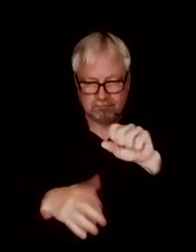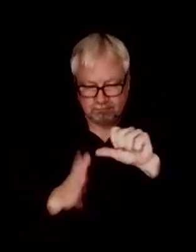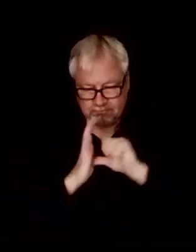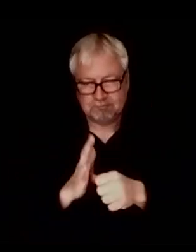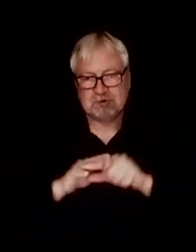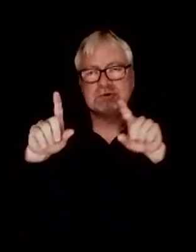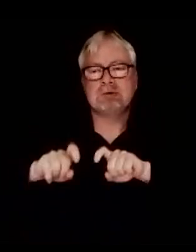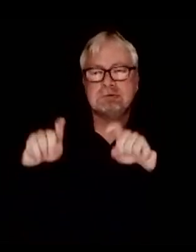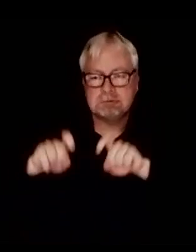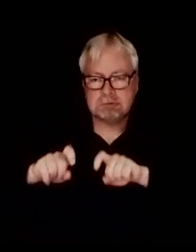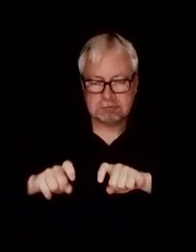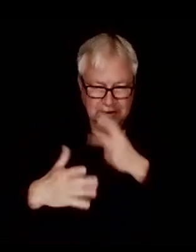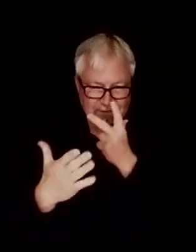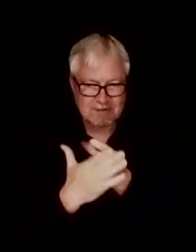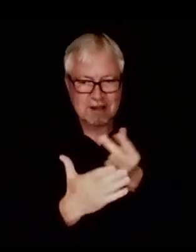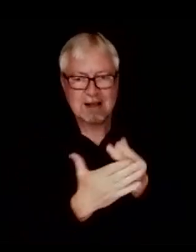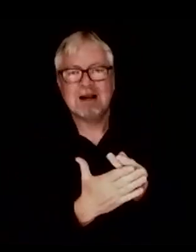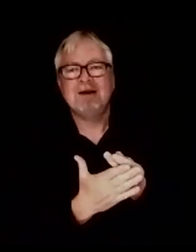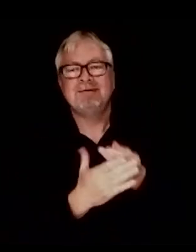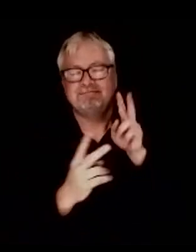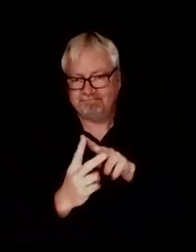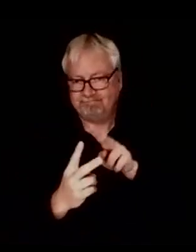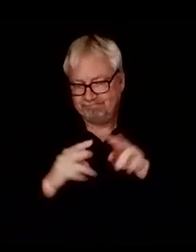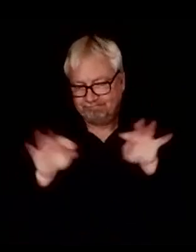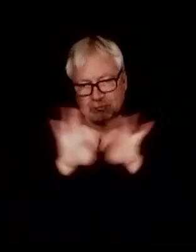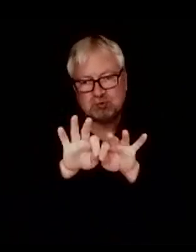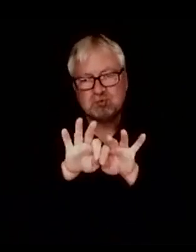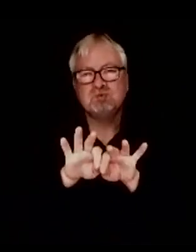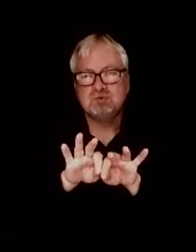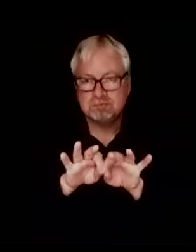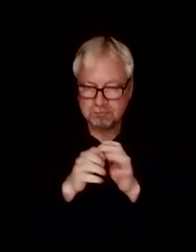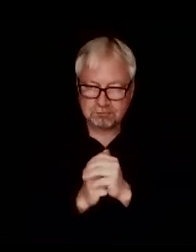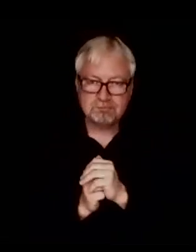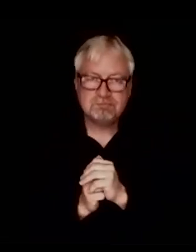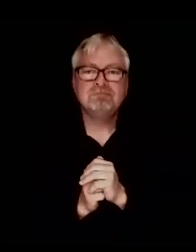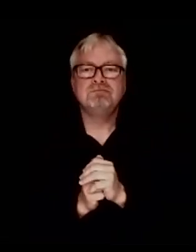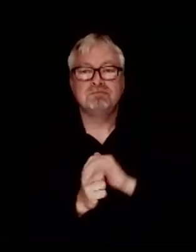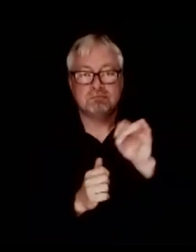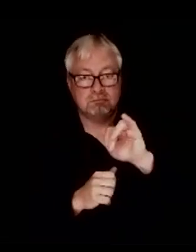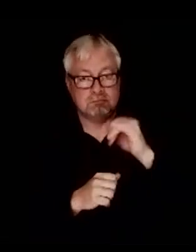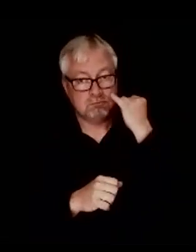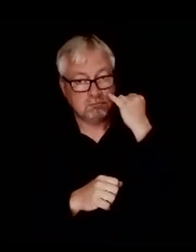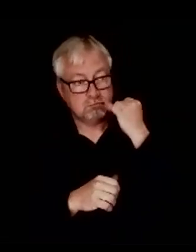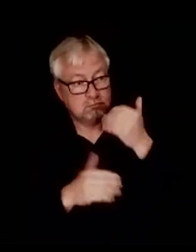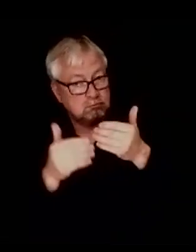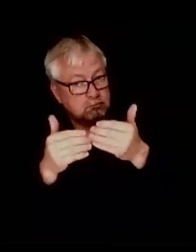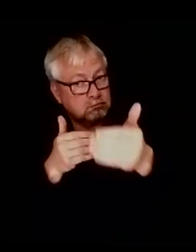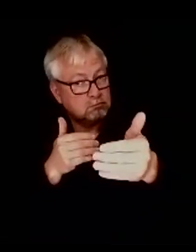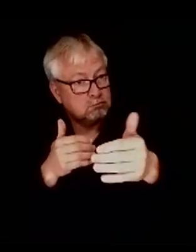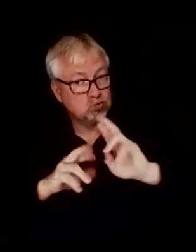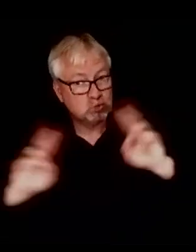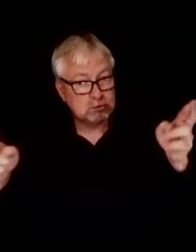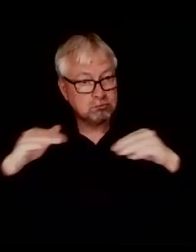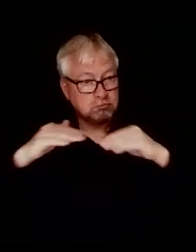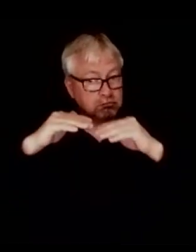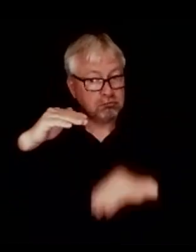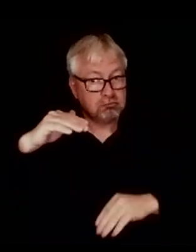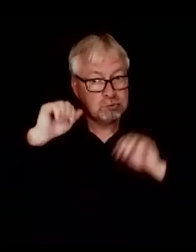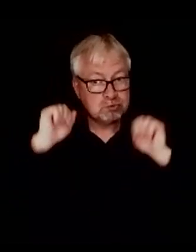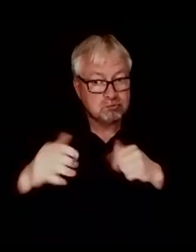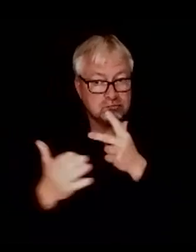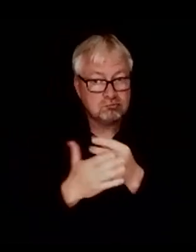16 to 18-year-olds. And when this is available for our younger students, to be able to do that for our younger students as well. It really gives us